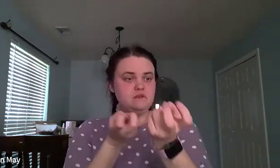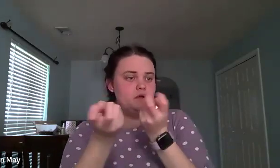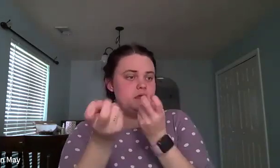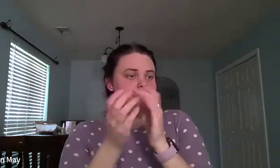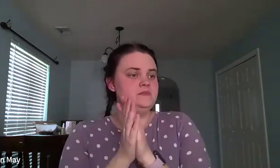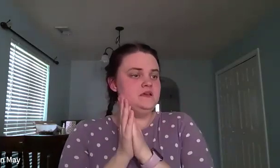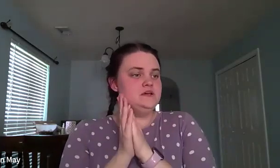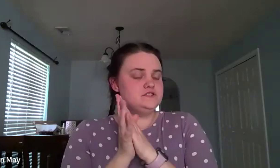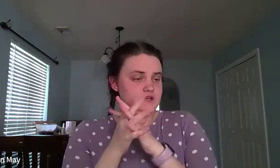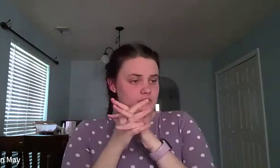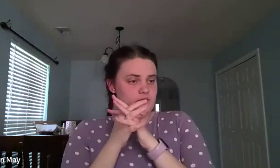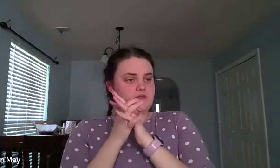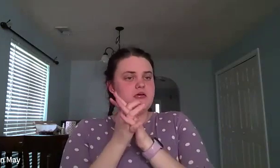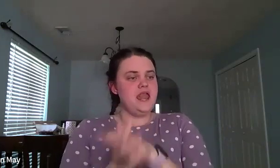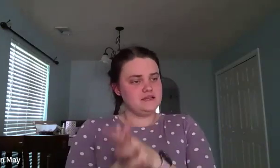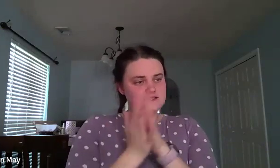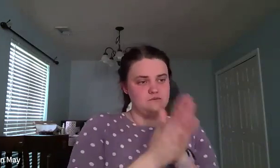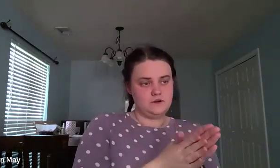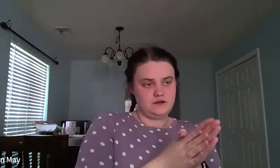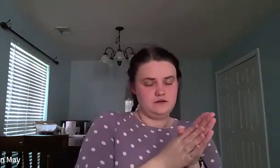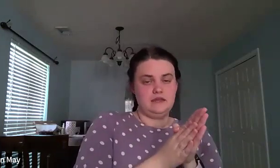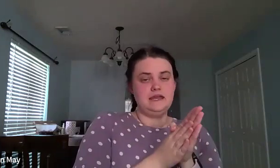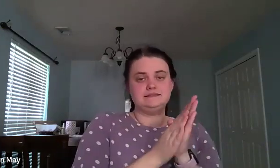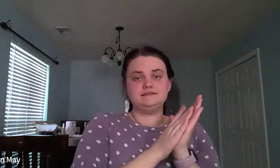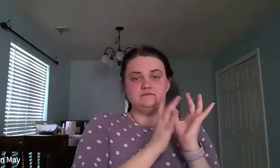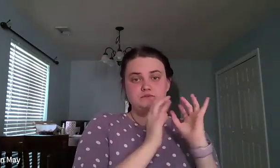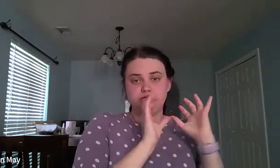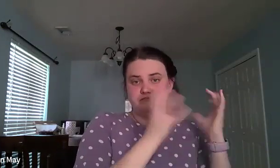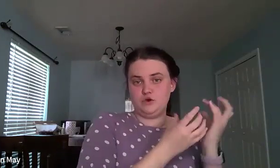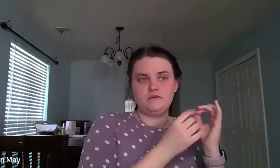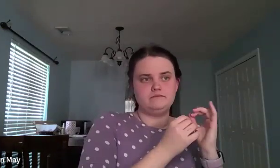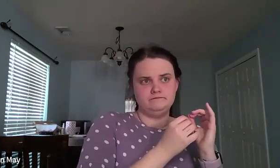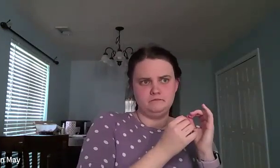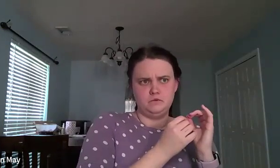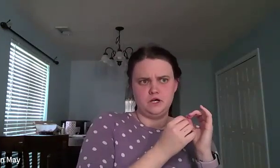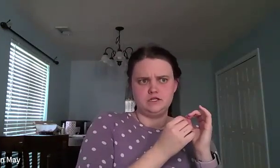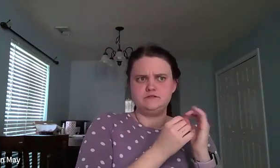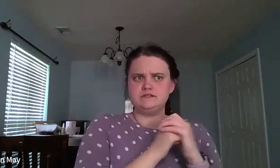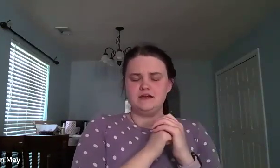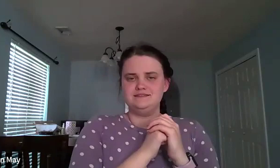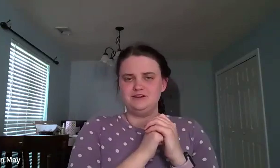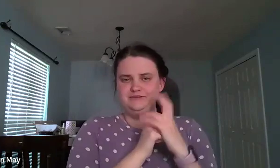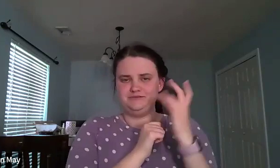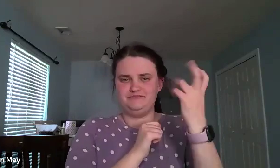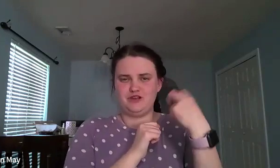Okay. So the next word, the next group of words for the sign, sorry, he was scratching the